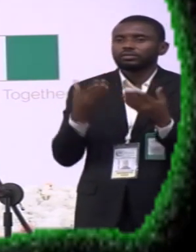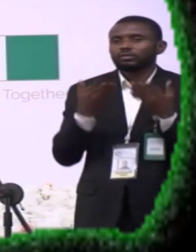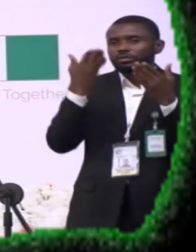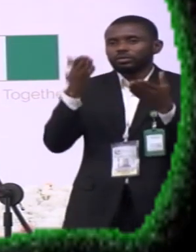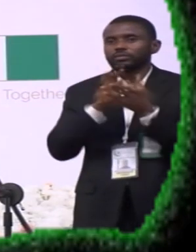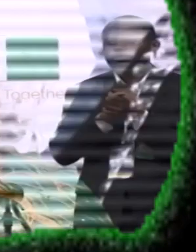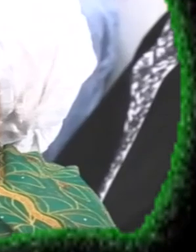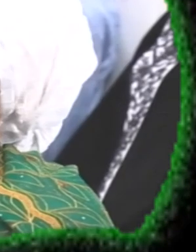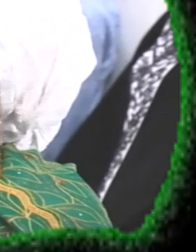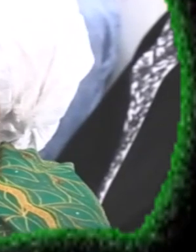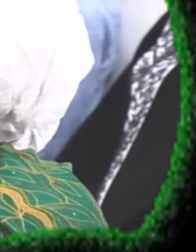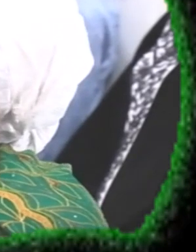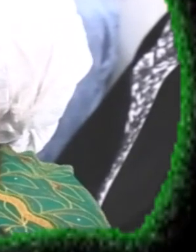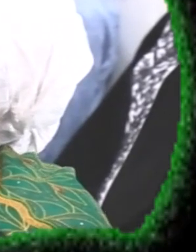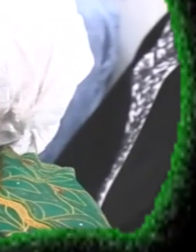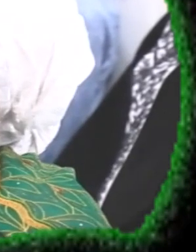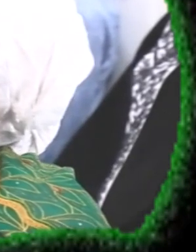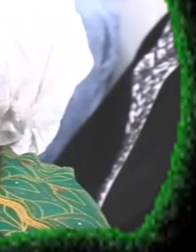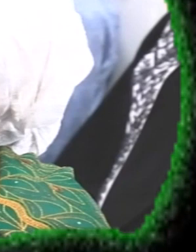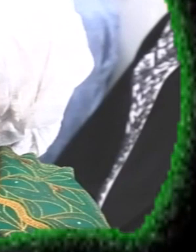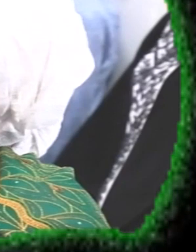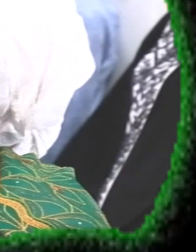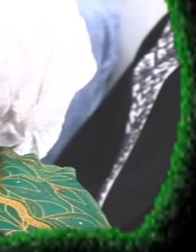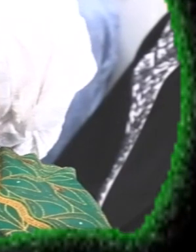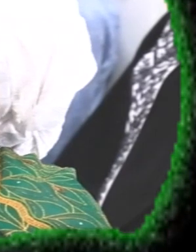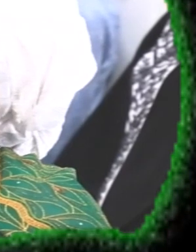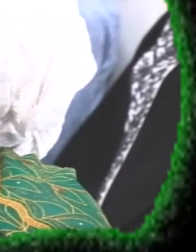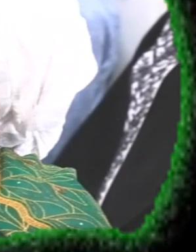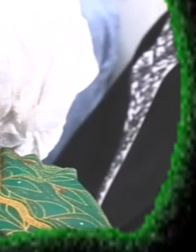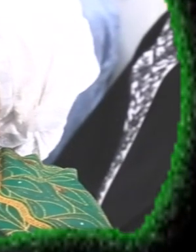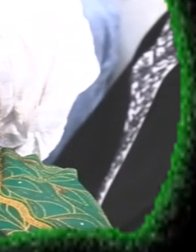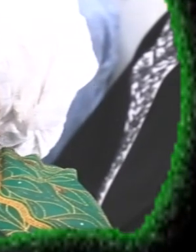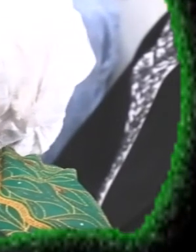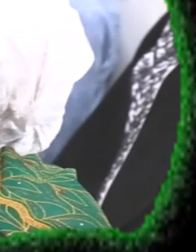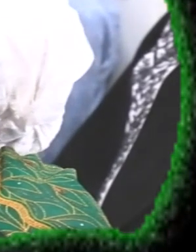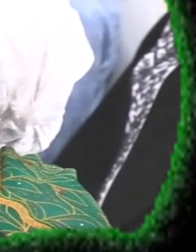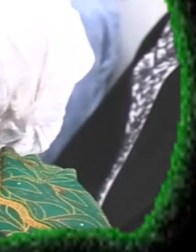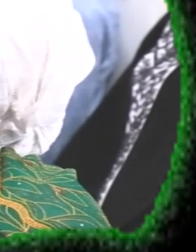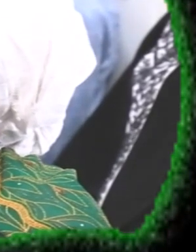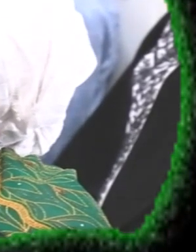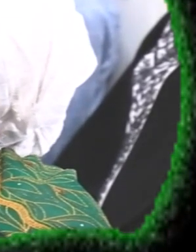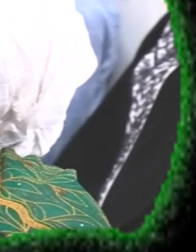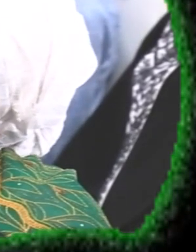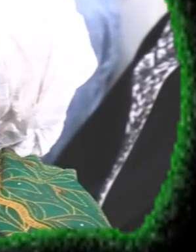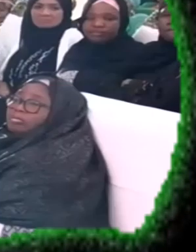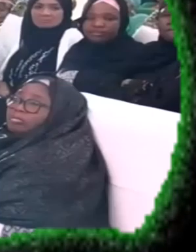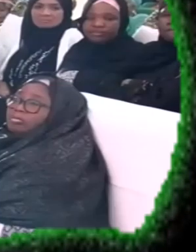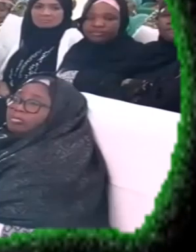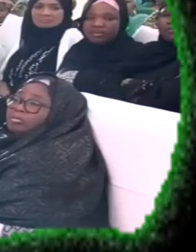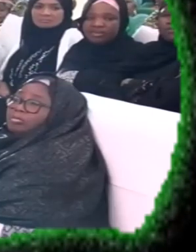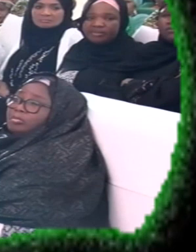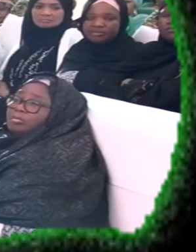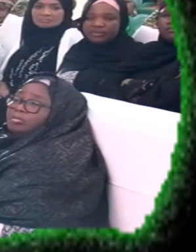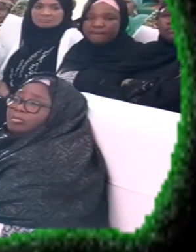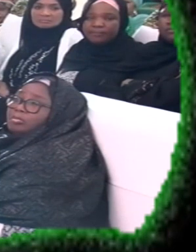are sure ways of clearing the fog. May you continue to be victorious as you confront the challenges ahead